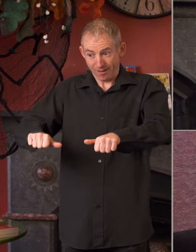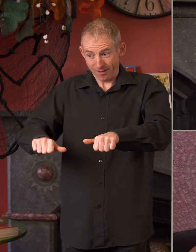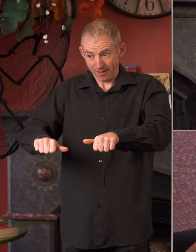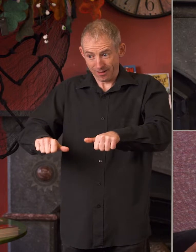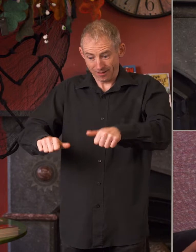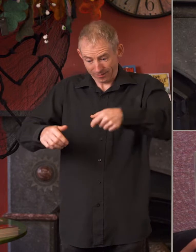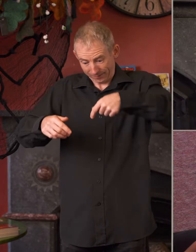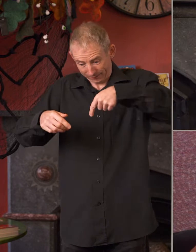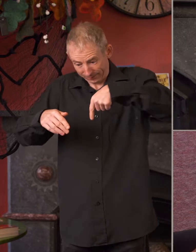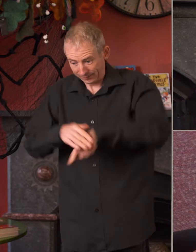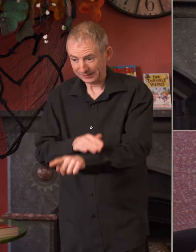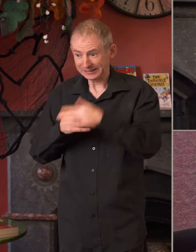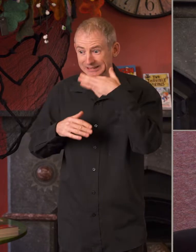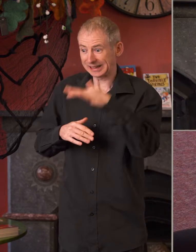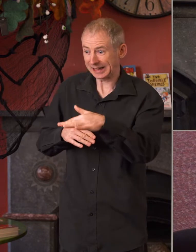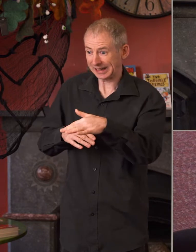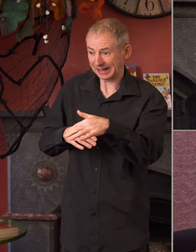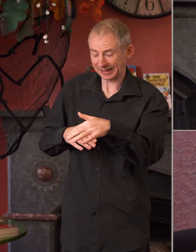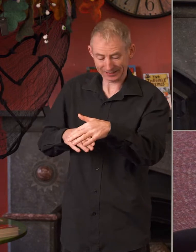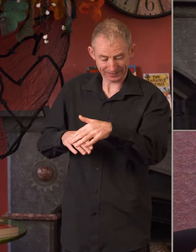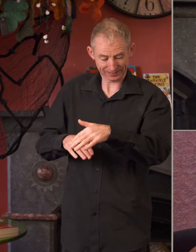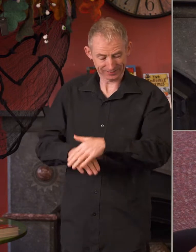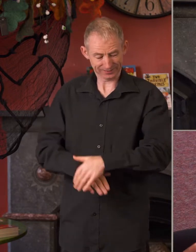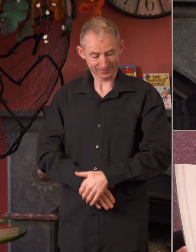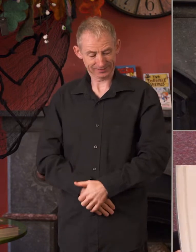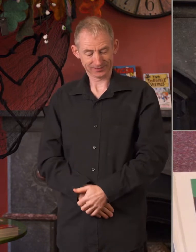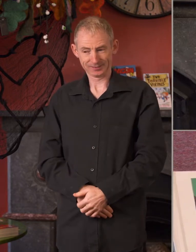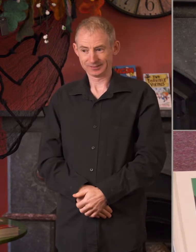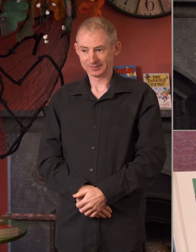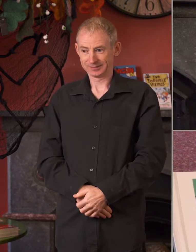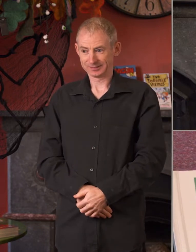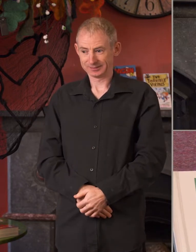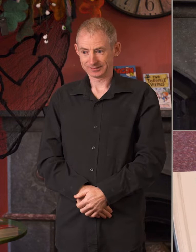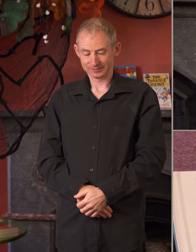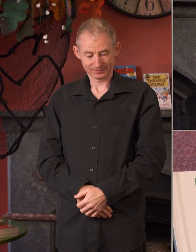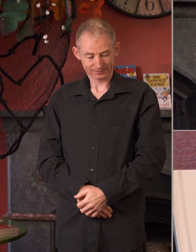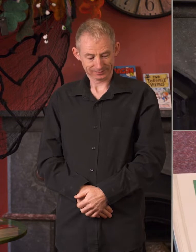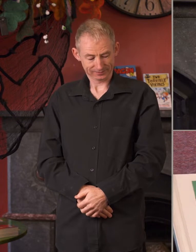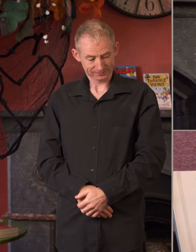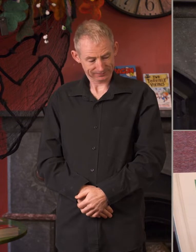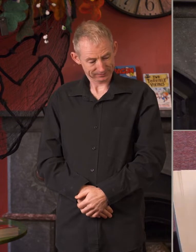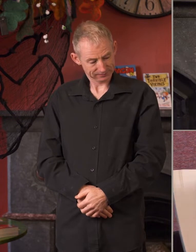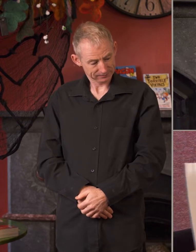I'm in the sea, says Little Crab. Wow.